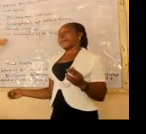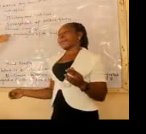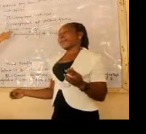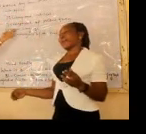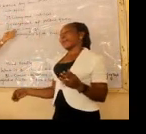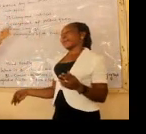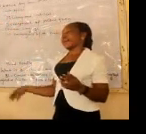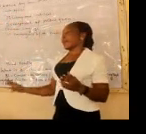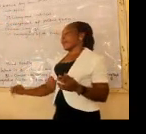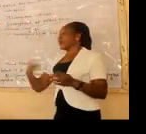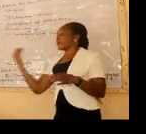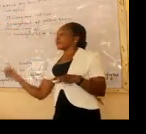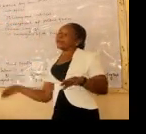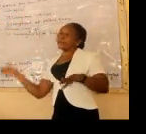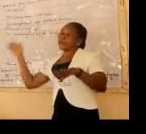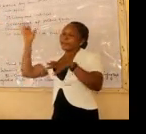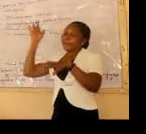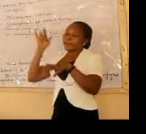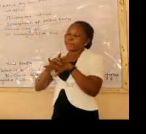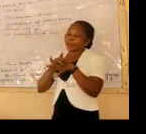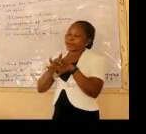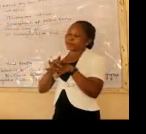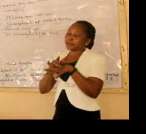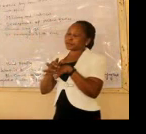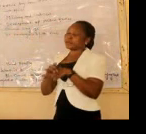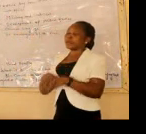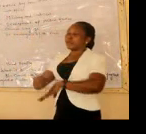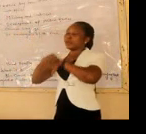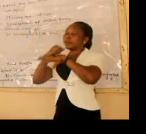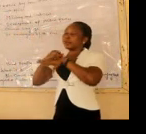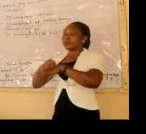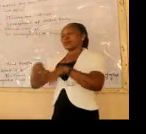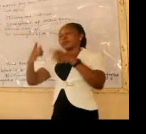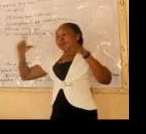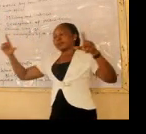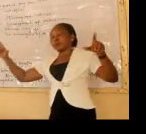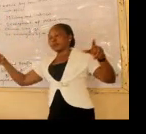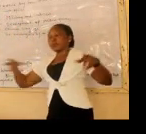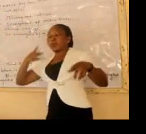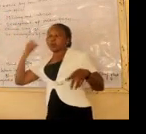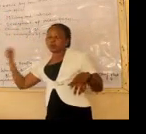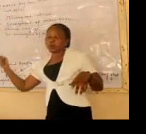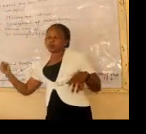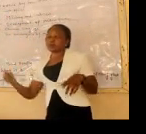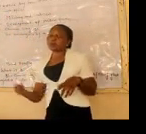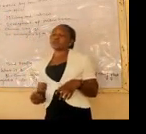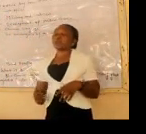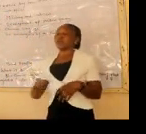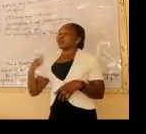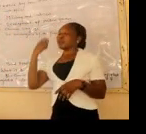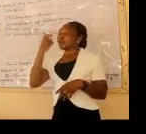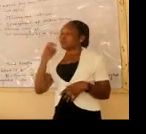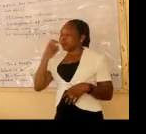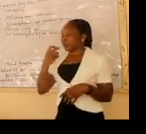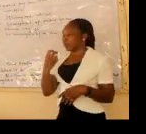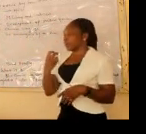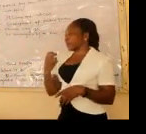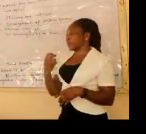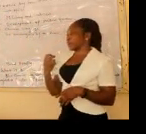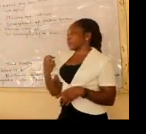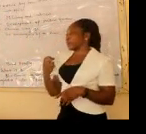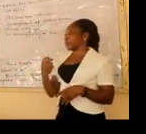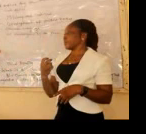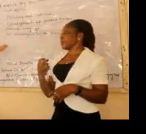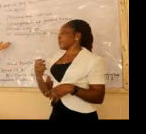Africa. Now, English language was spoken in the territories which was colonized by Britain, and then French